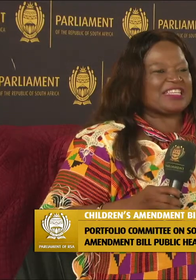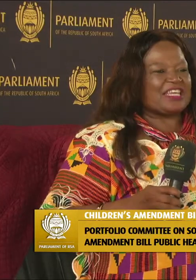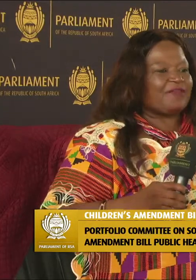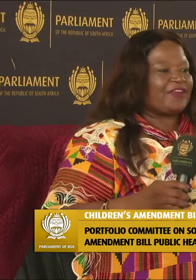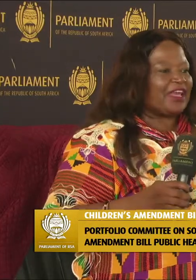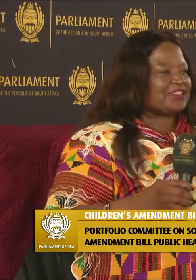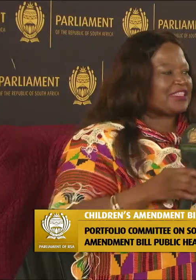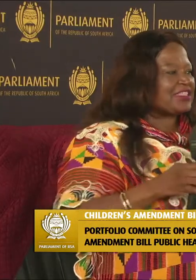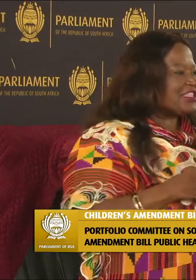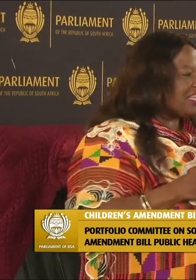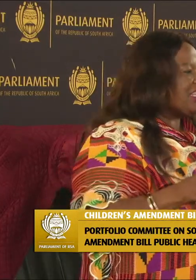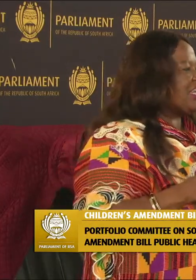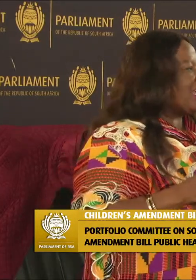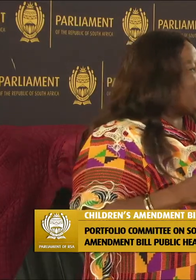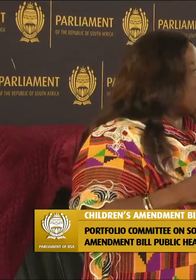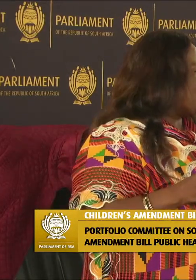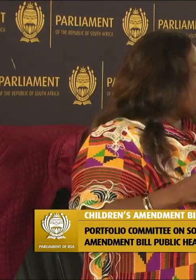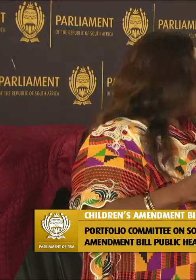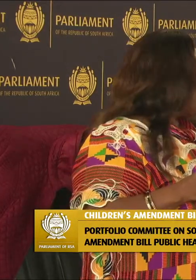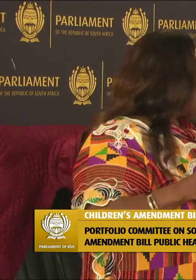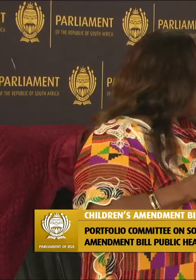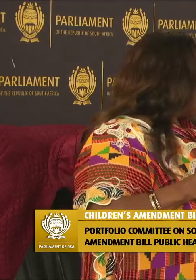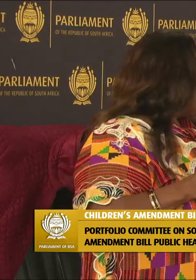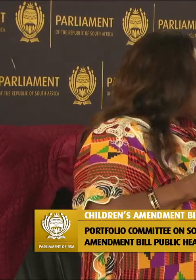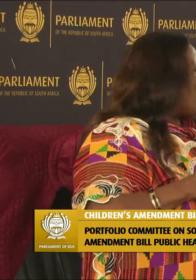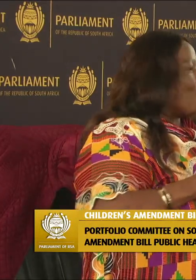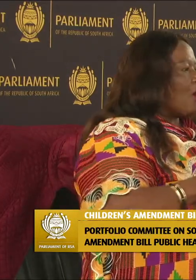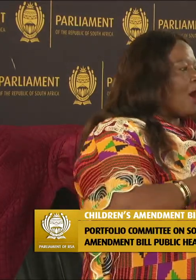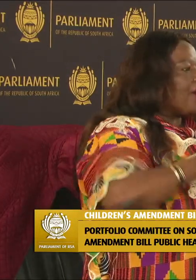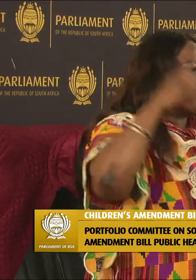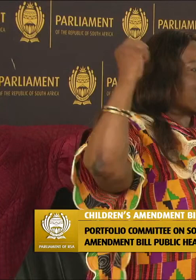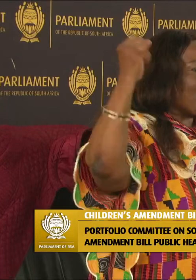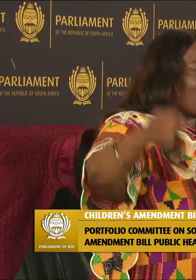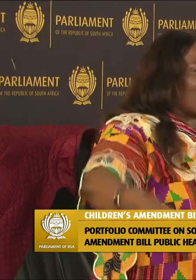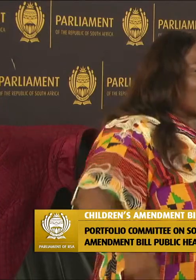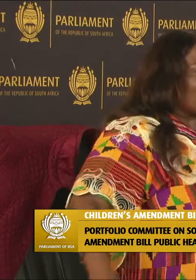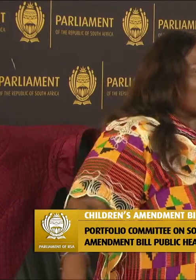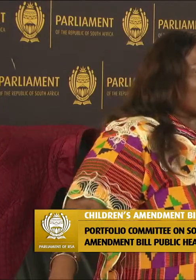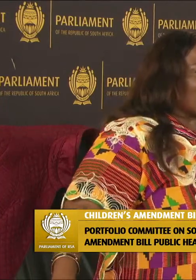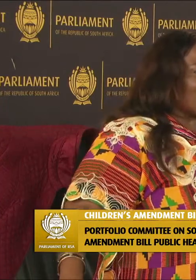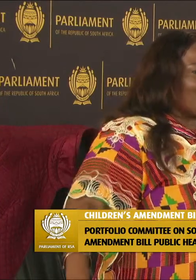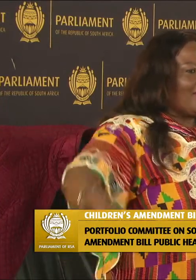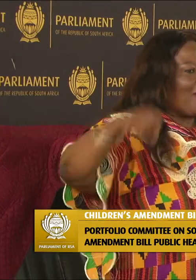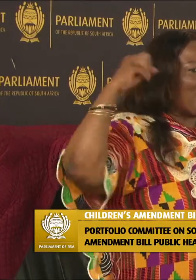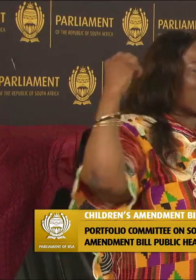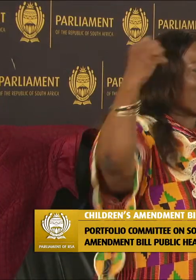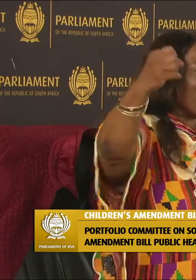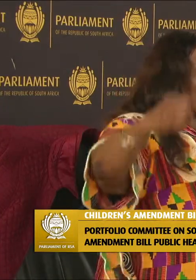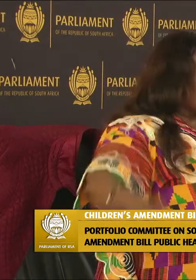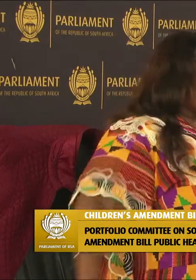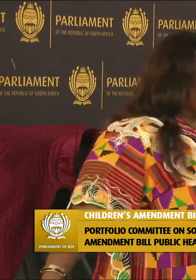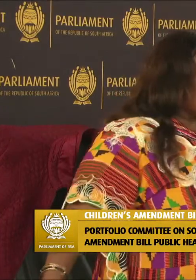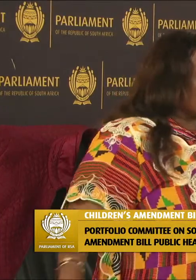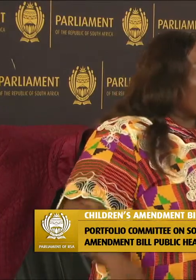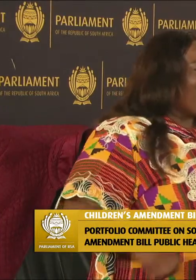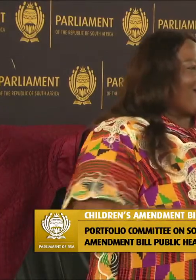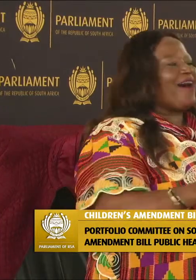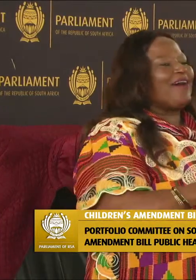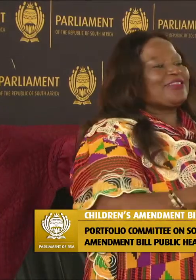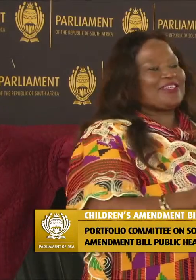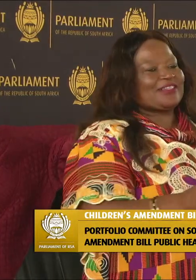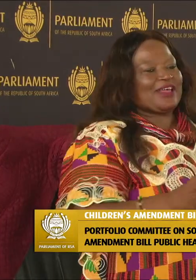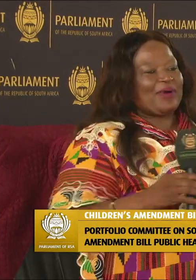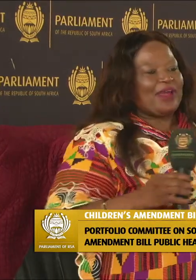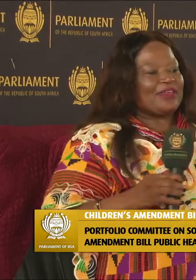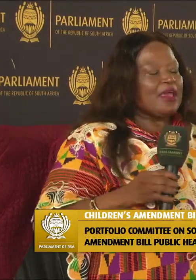Isikhathi esiningi kufuneka sininike nini. Most of the Oh, time, we give Amandla. it to you. Amandla.